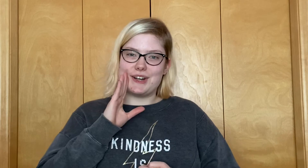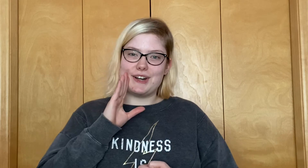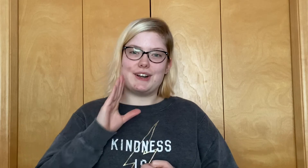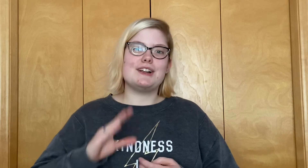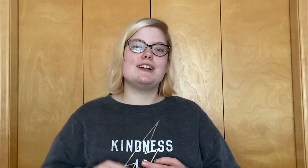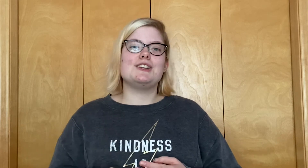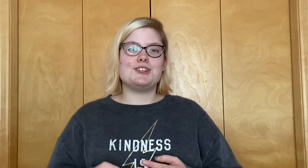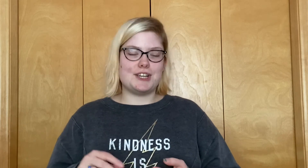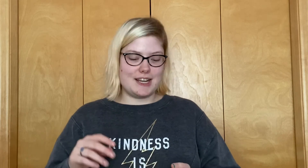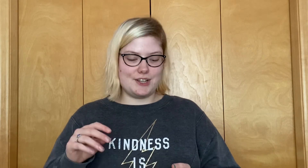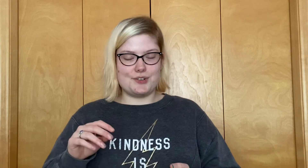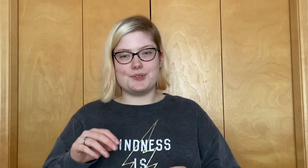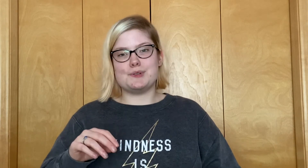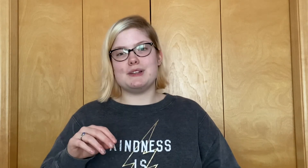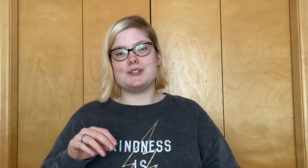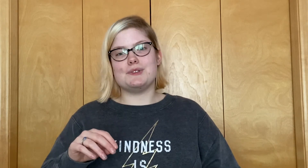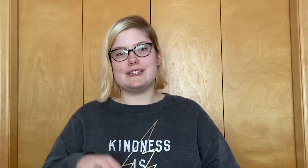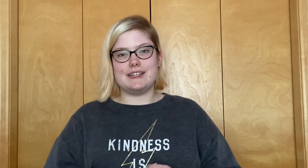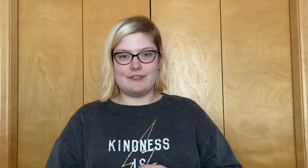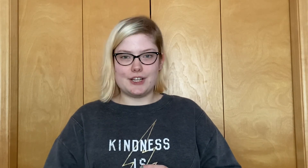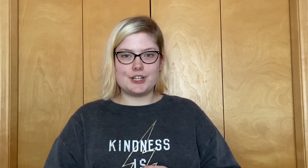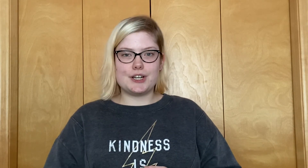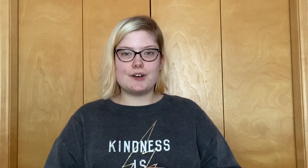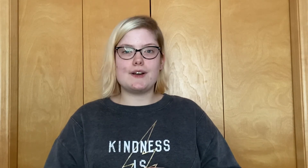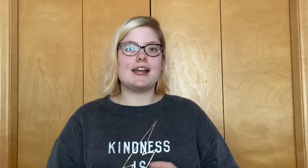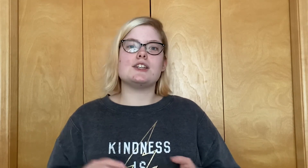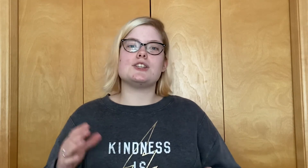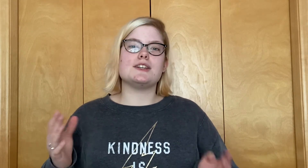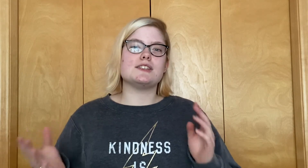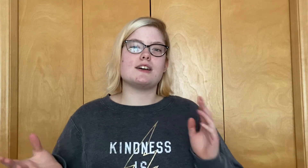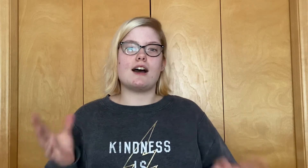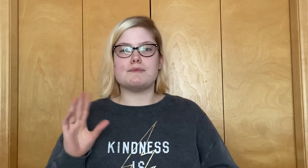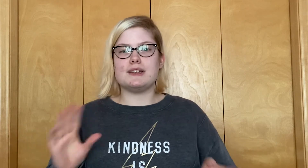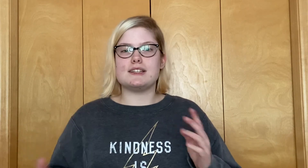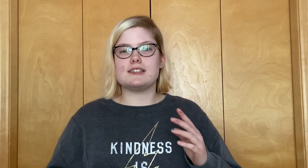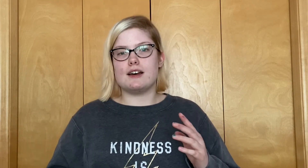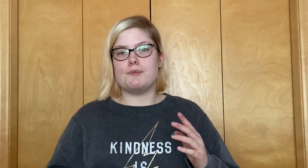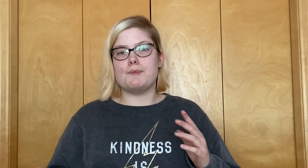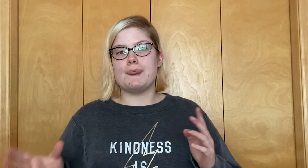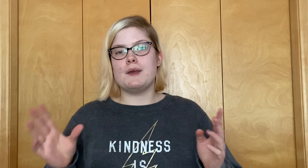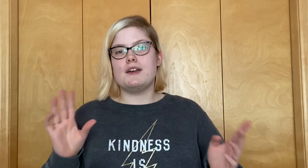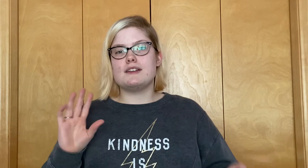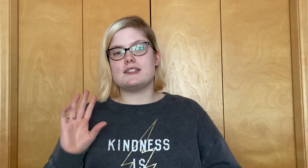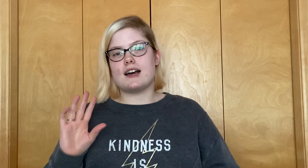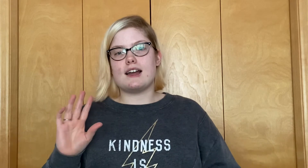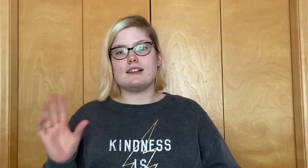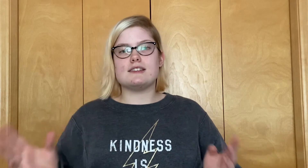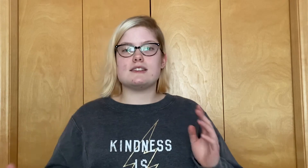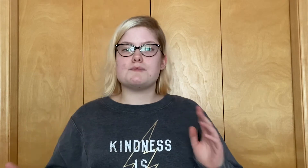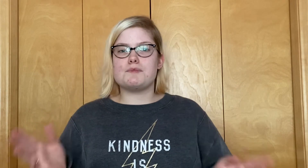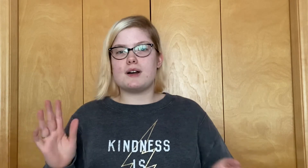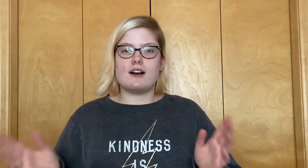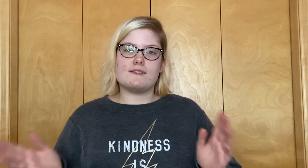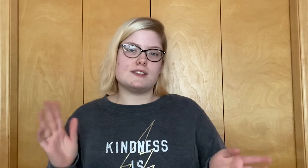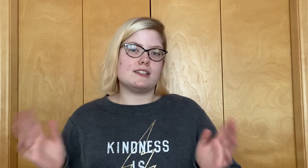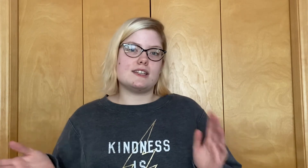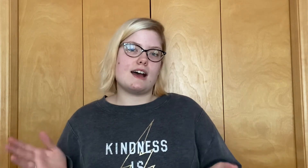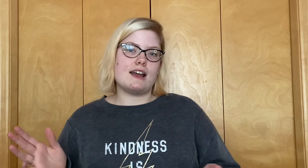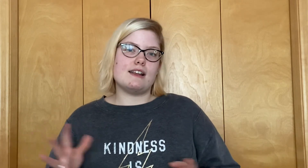her, she introduced me to a TV show and she's taught me some signs off to the side